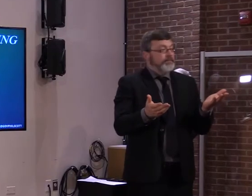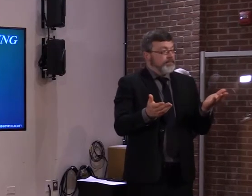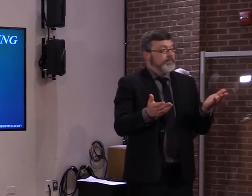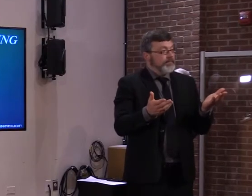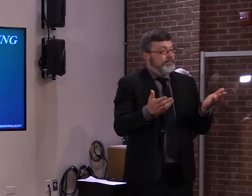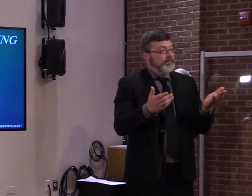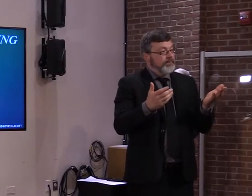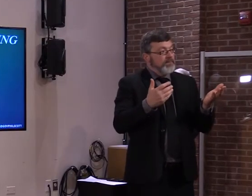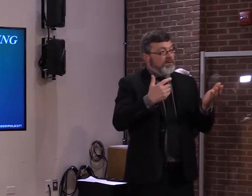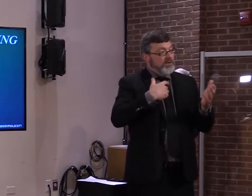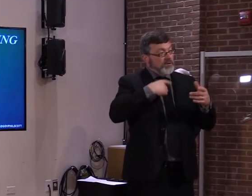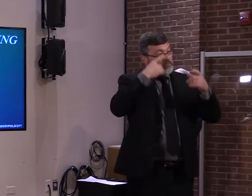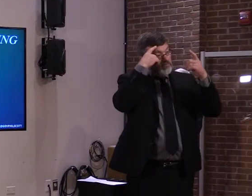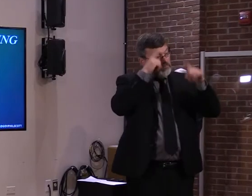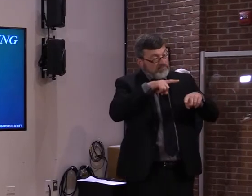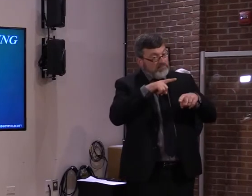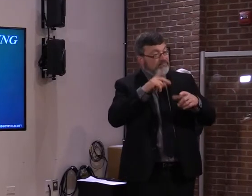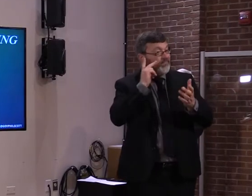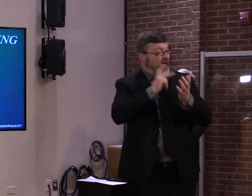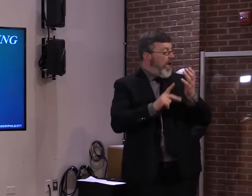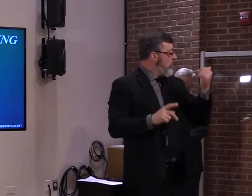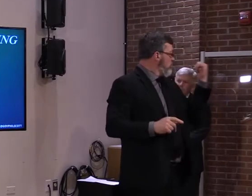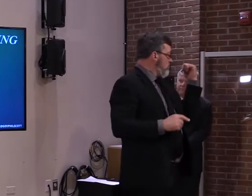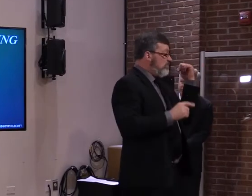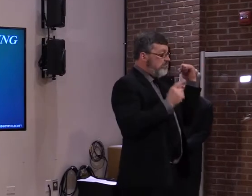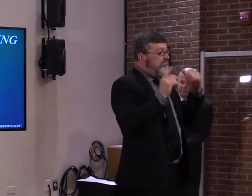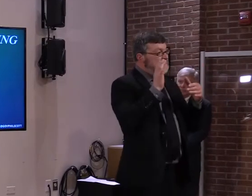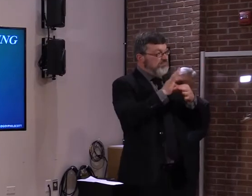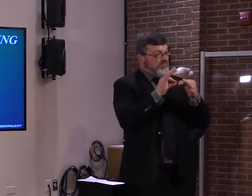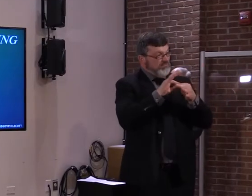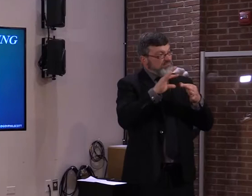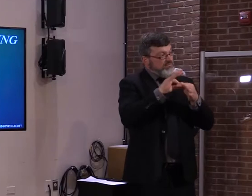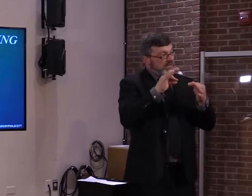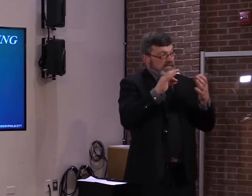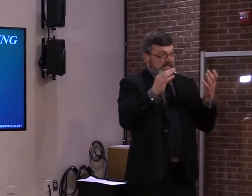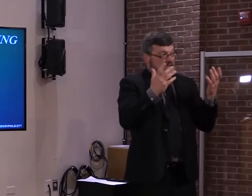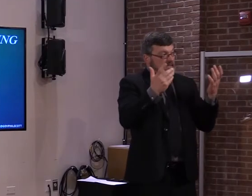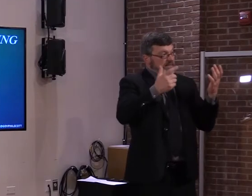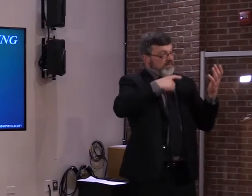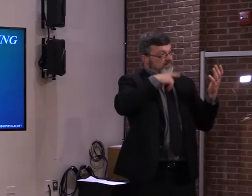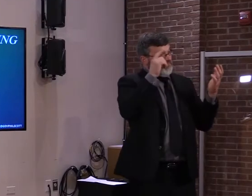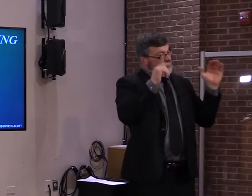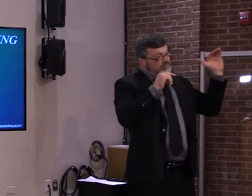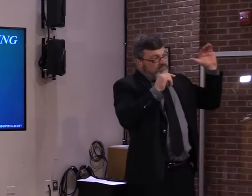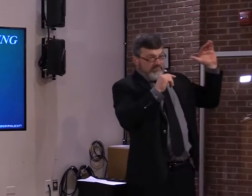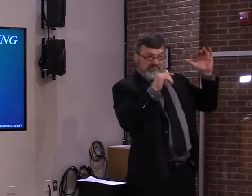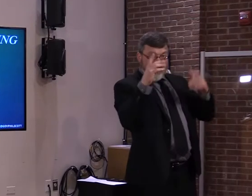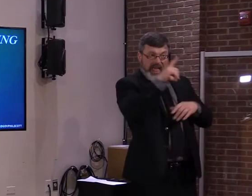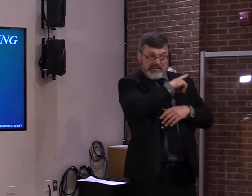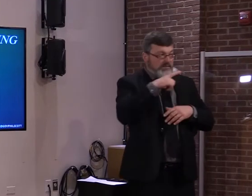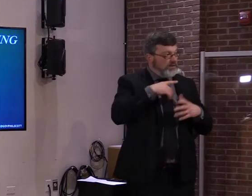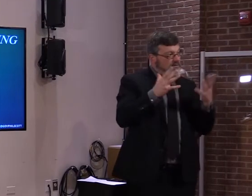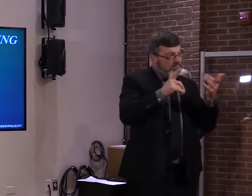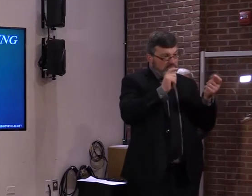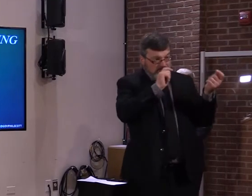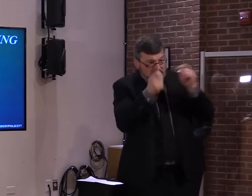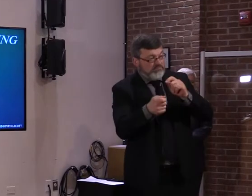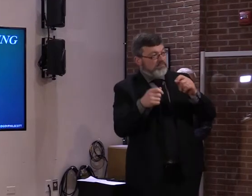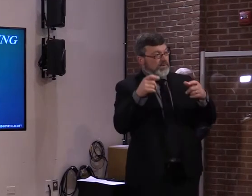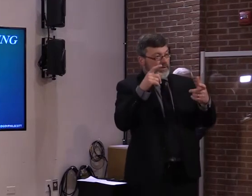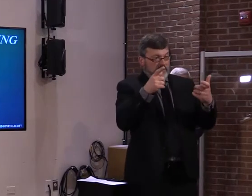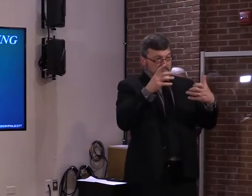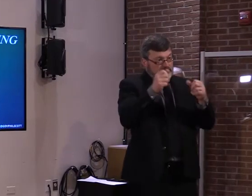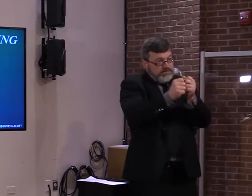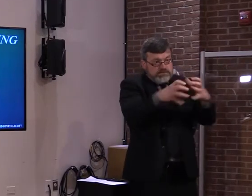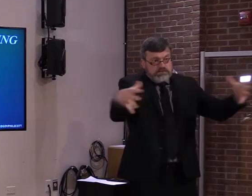legislatively on some permit reform. We need some help with Act 250. If we want to build all of this housing, if